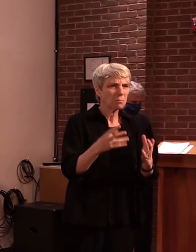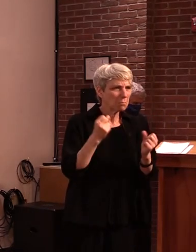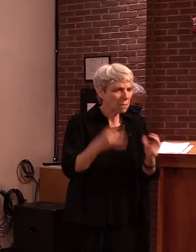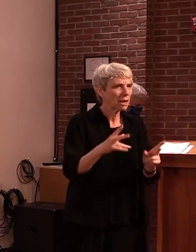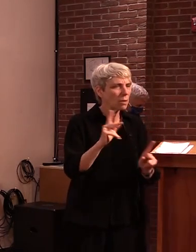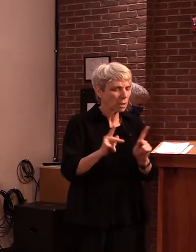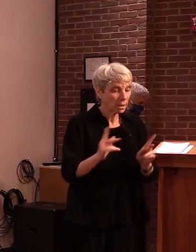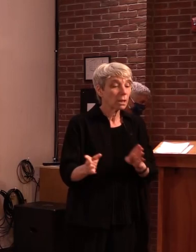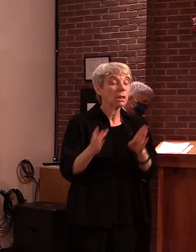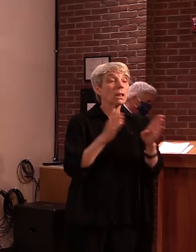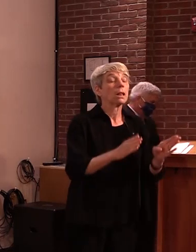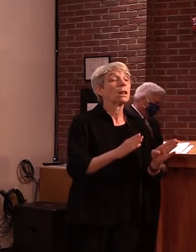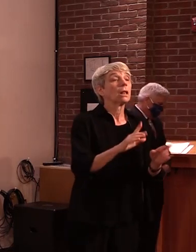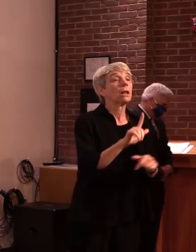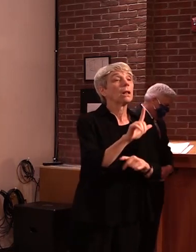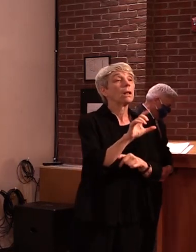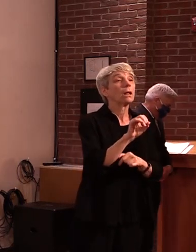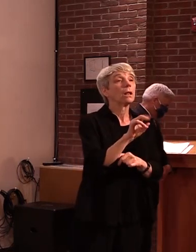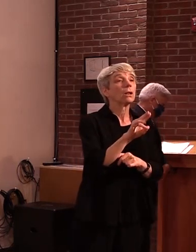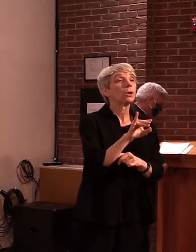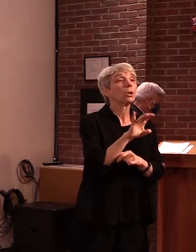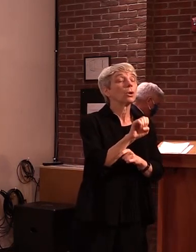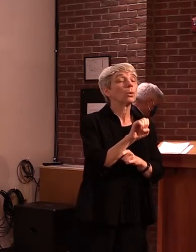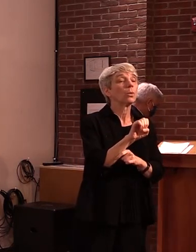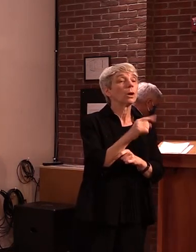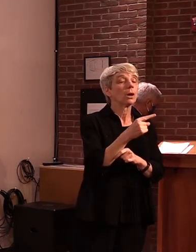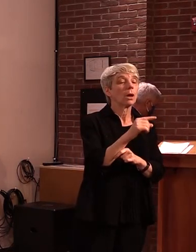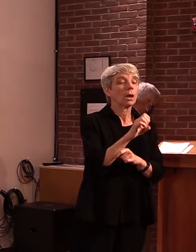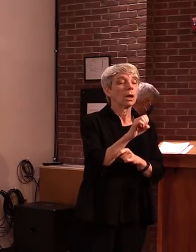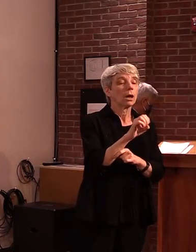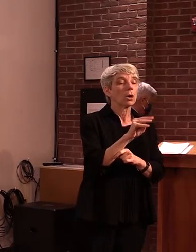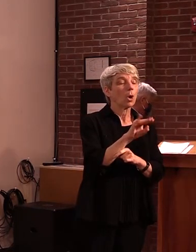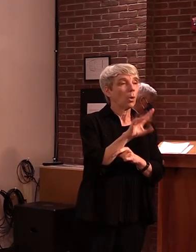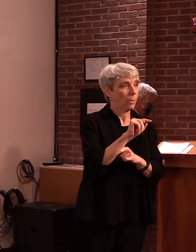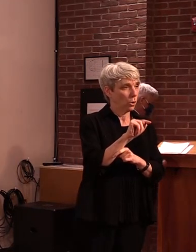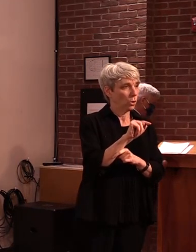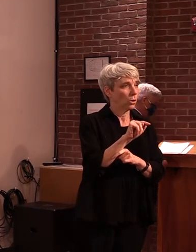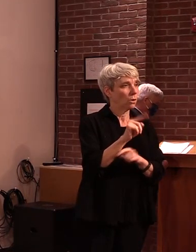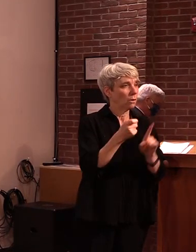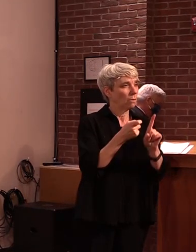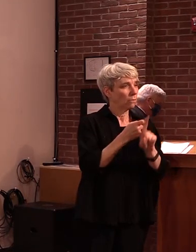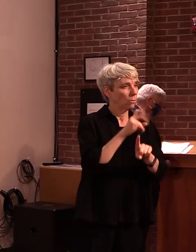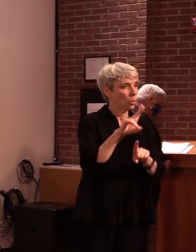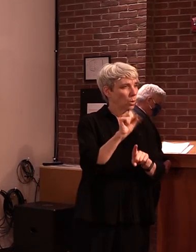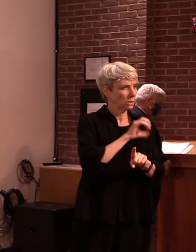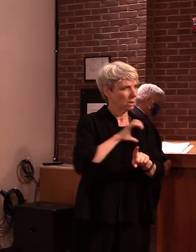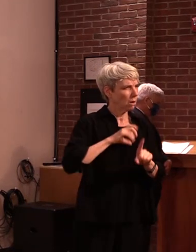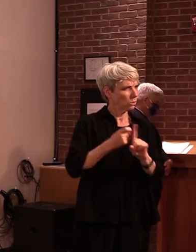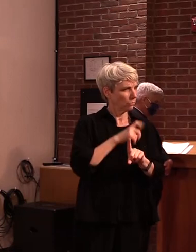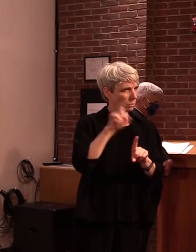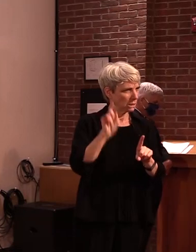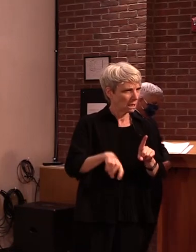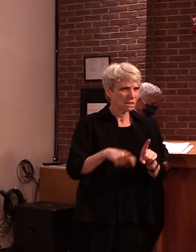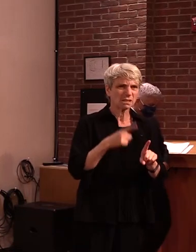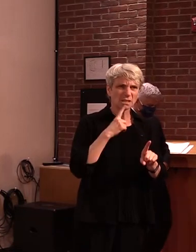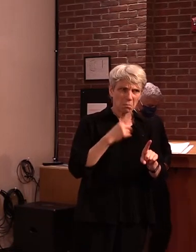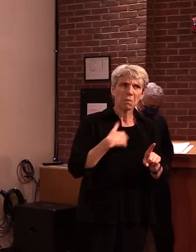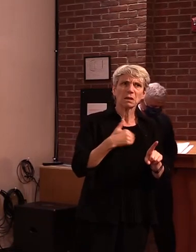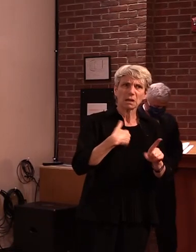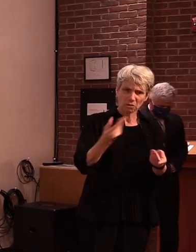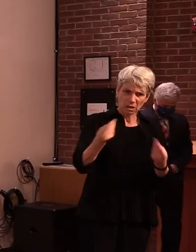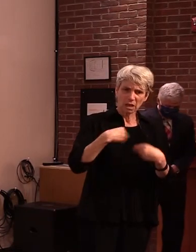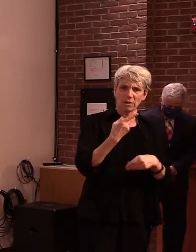Gohmert, who has the virus, said his doctor is treating him with hydroxychloroquine. In light of these facts, why isn't